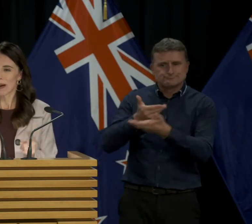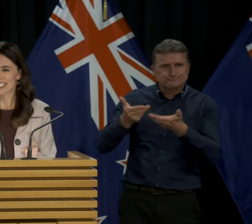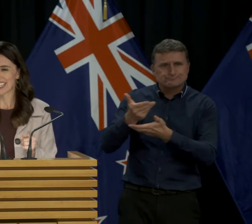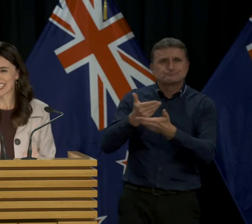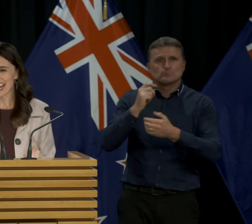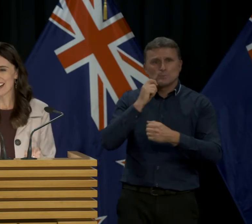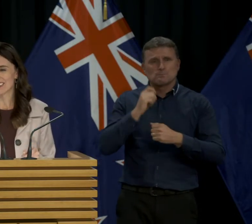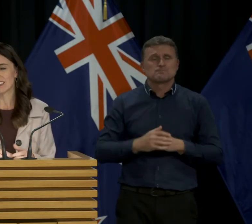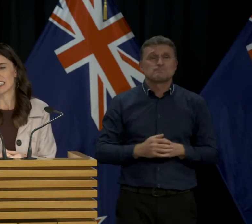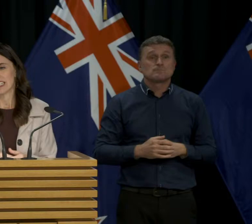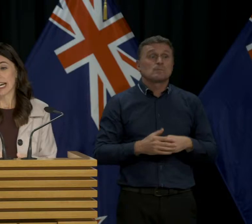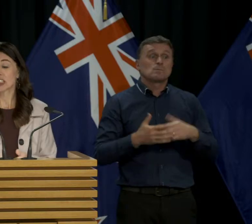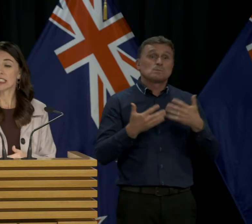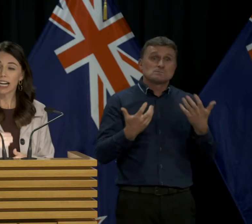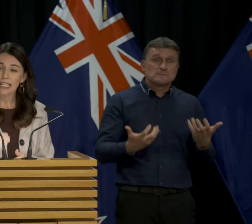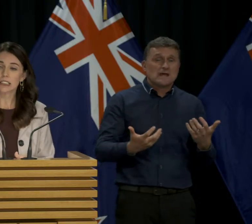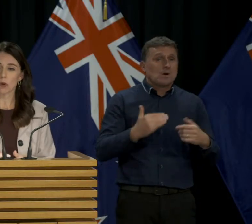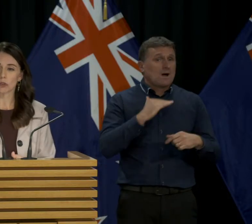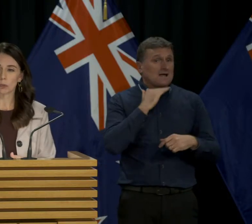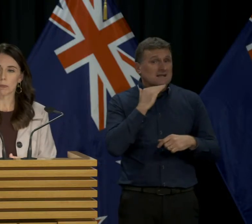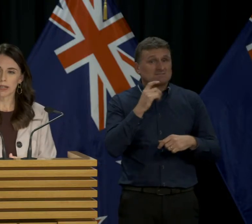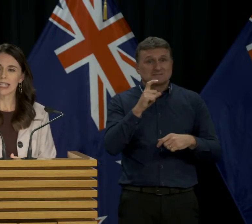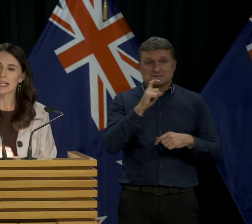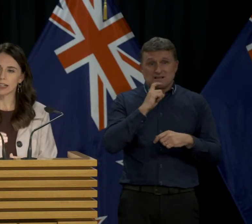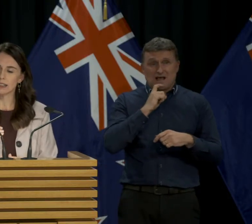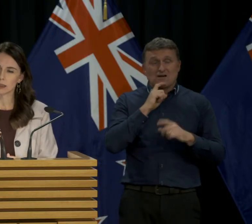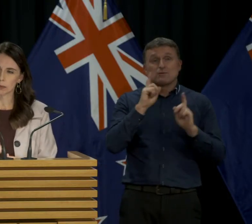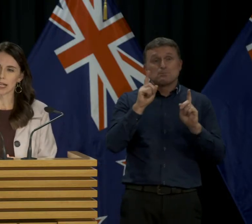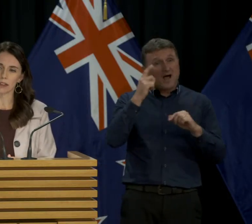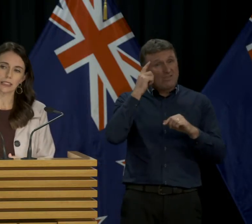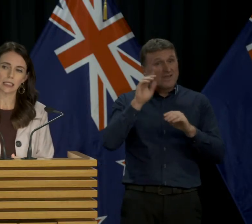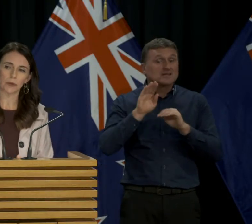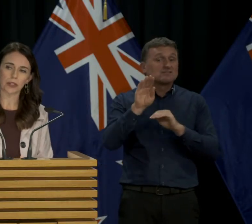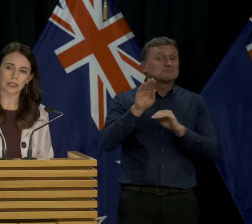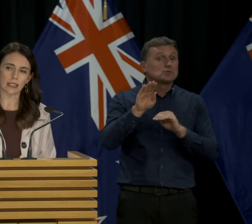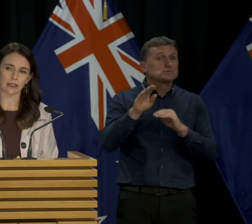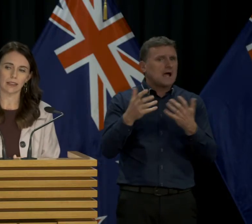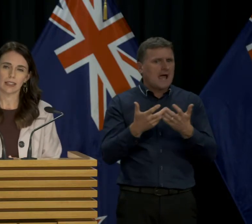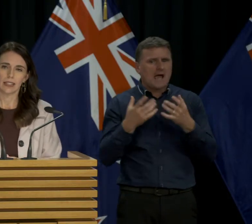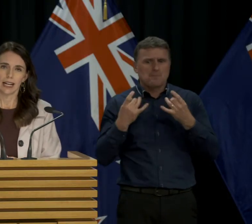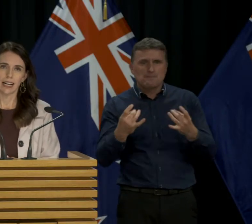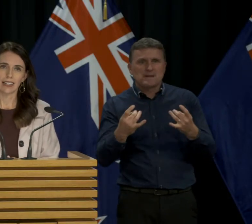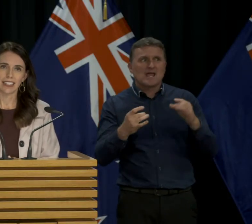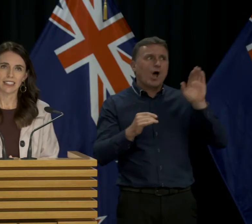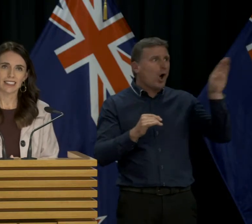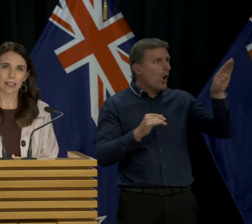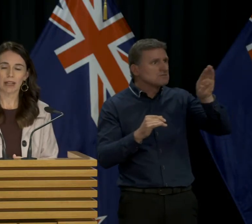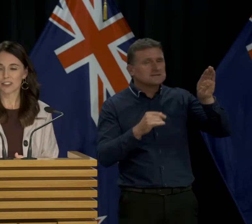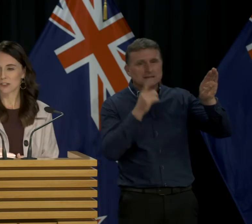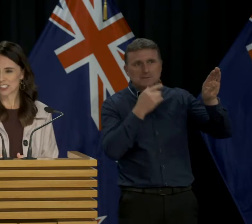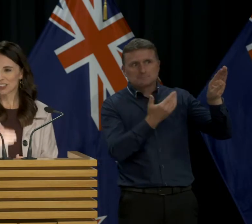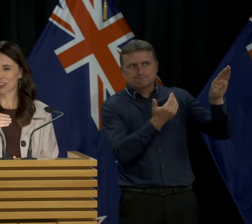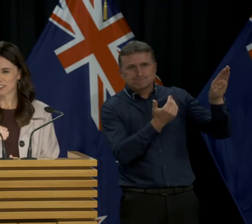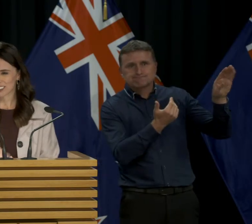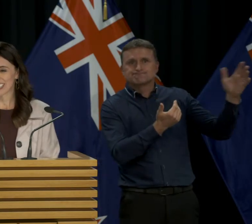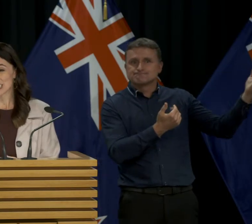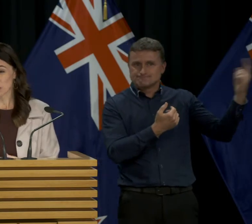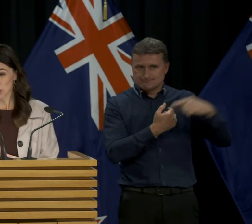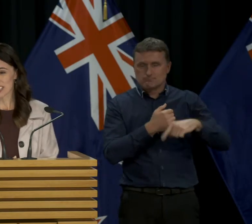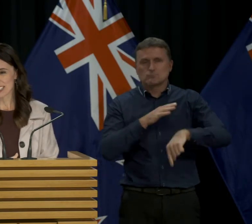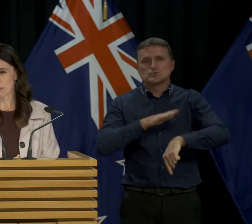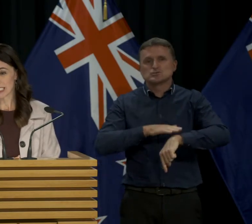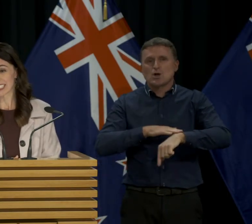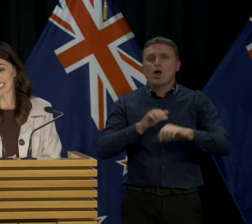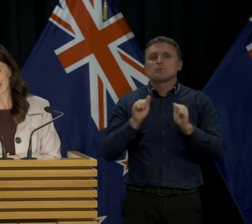we have capacity now, it actually takes a while to prepare to bring RSE workers in. Some countries don't